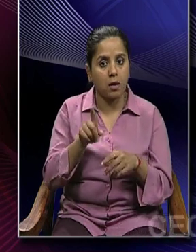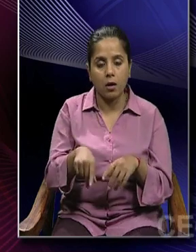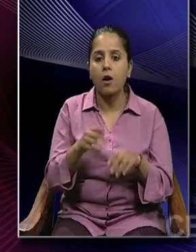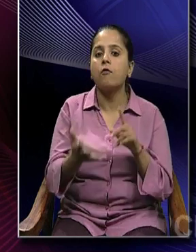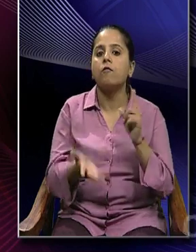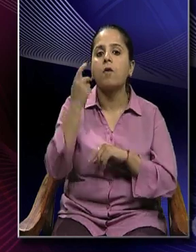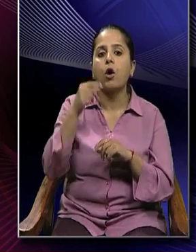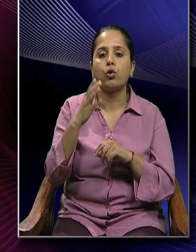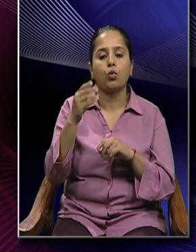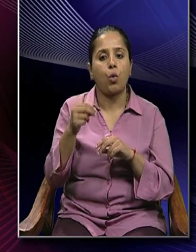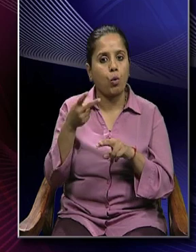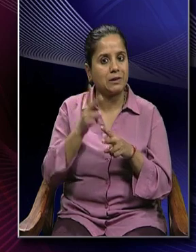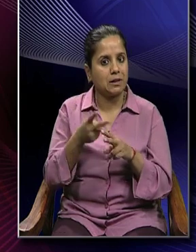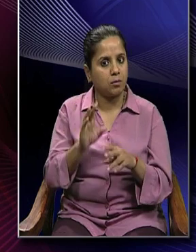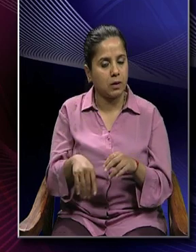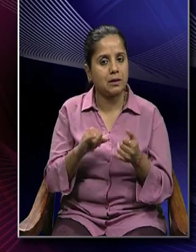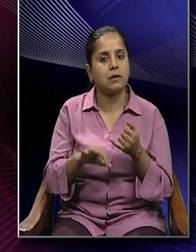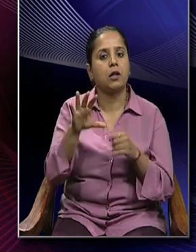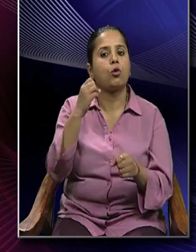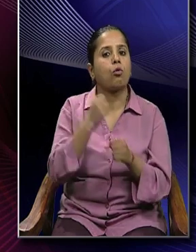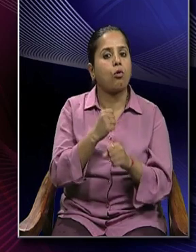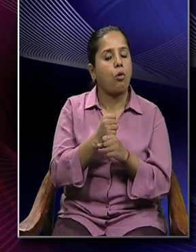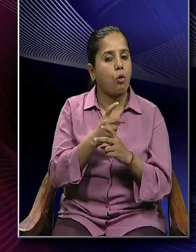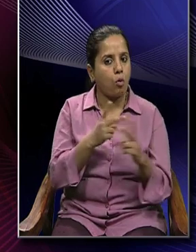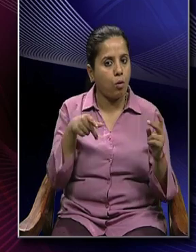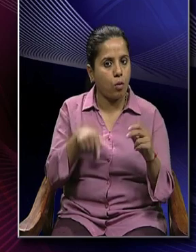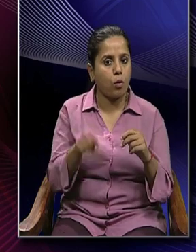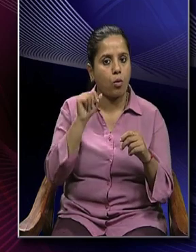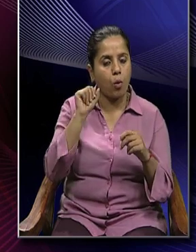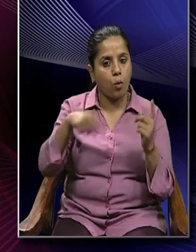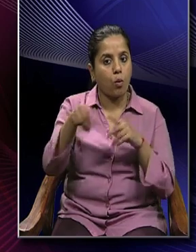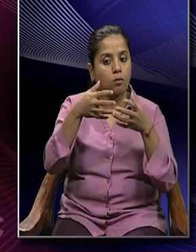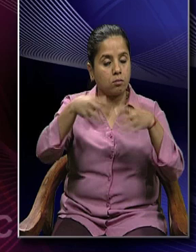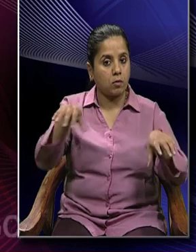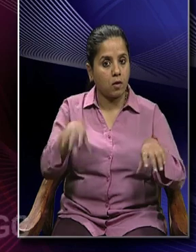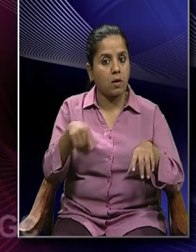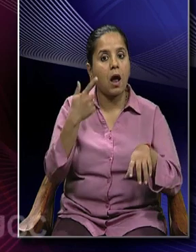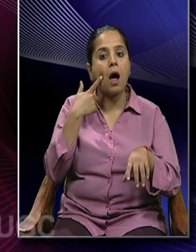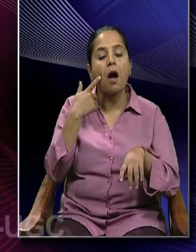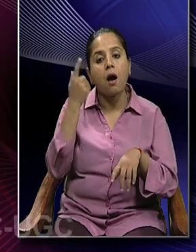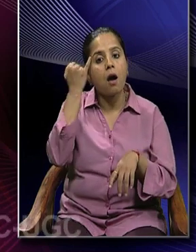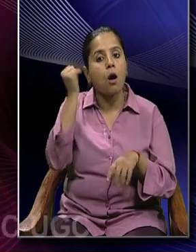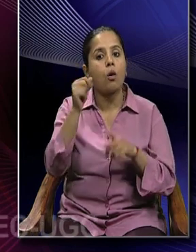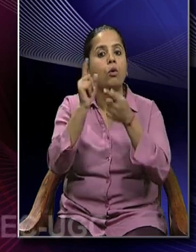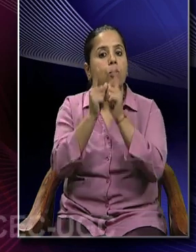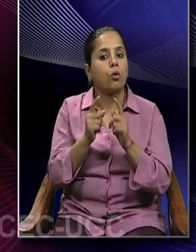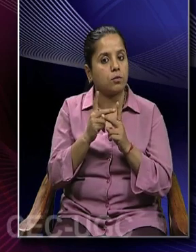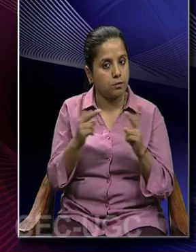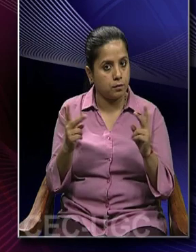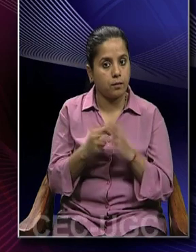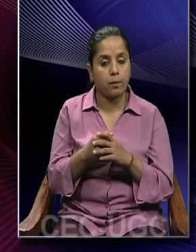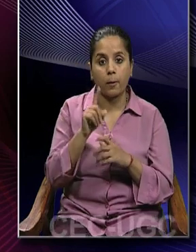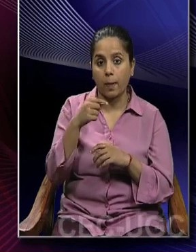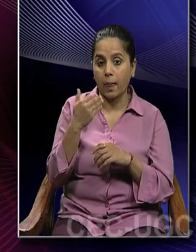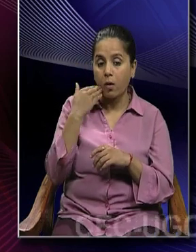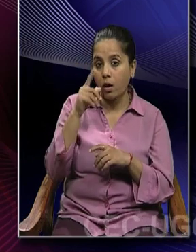in the coexistence of the state government with the sharply divergent ideological complexities. And when one